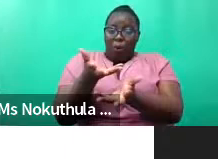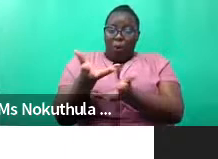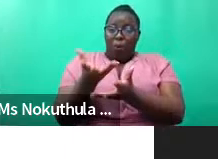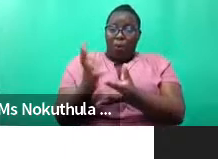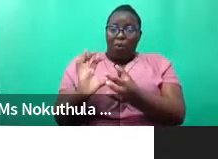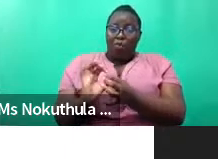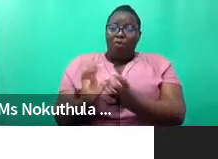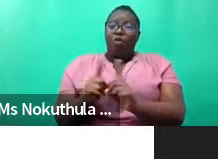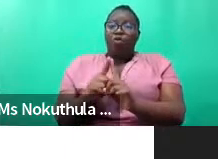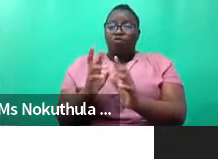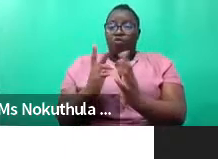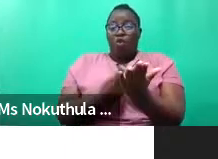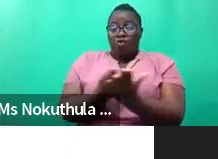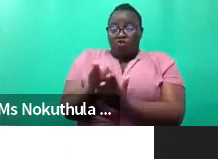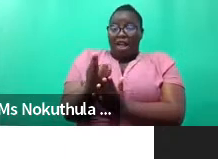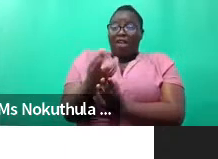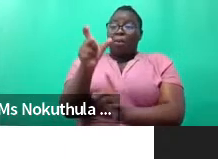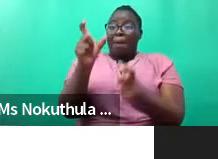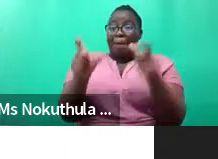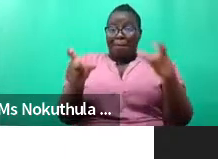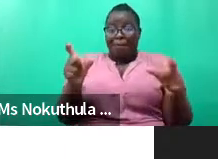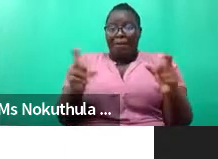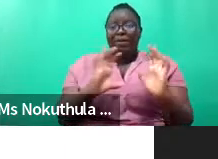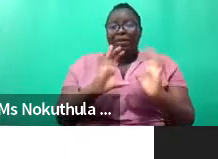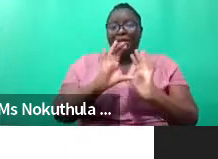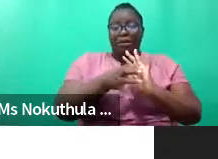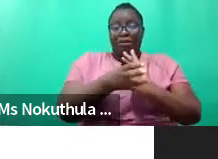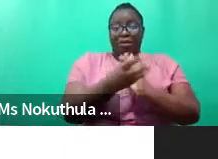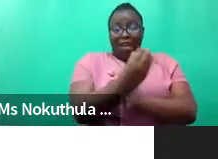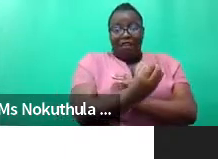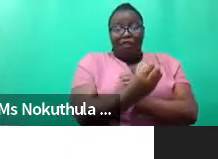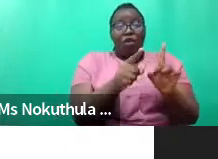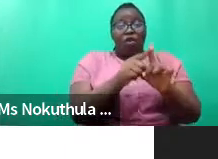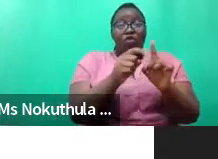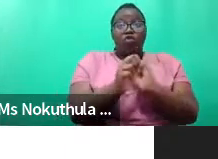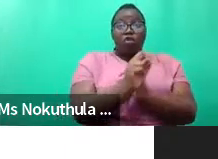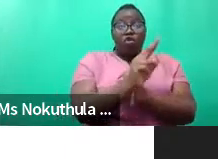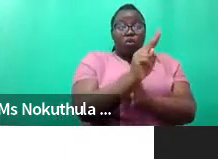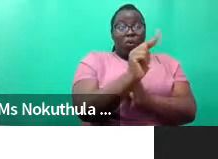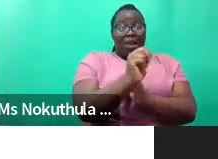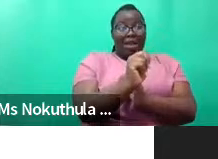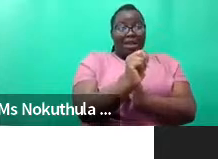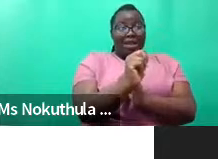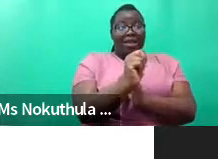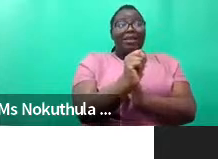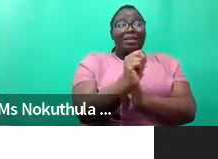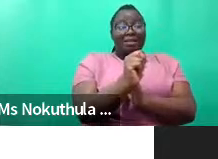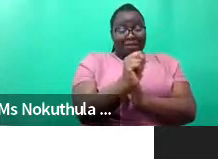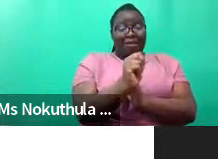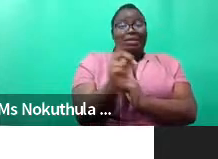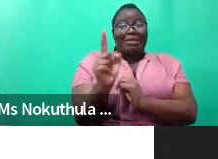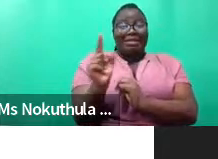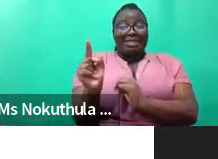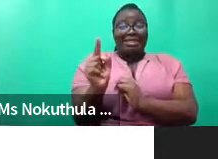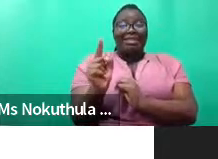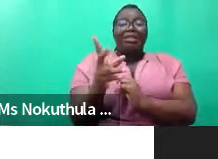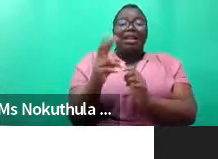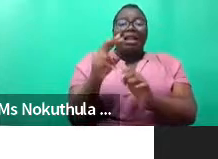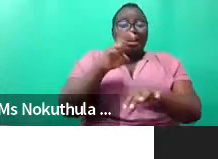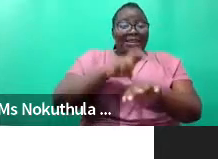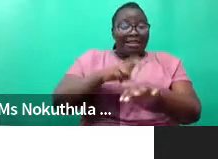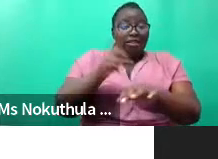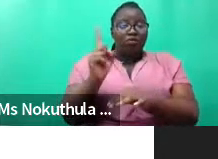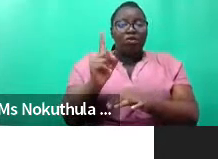Rights of Persons with Disabilities. And that United Nations Convention requires us to have